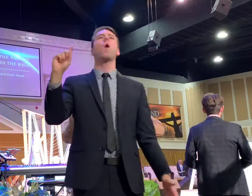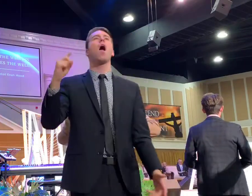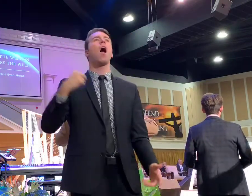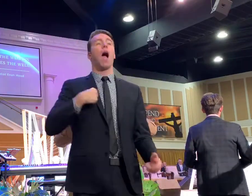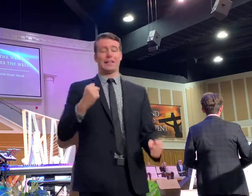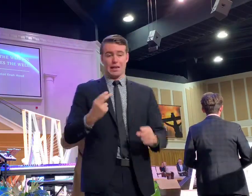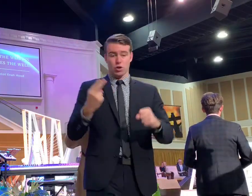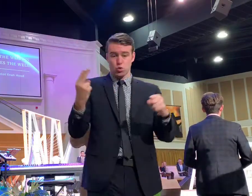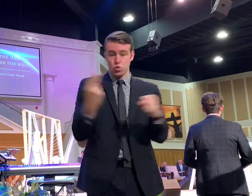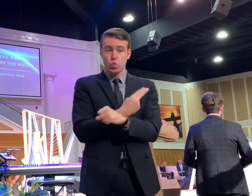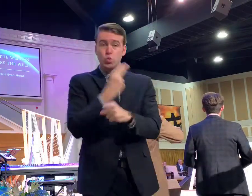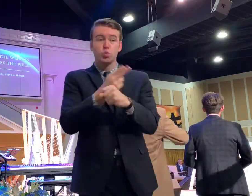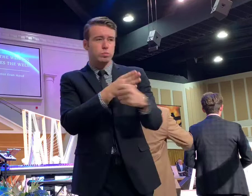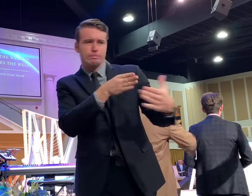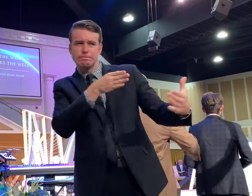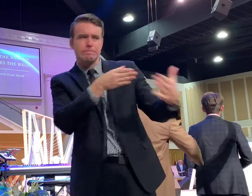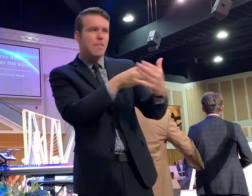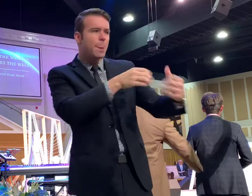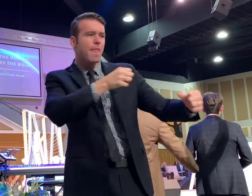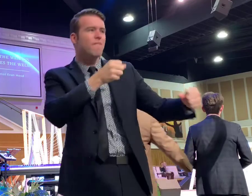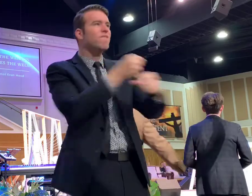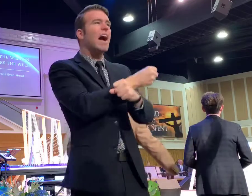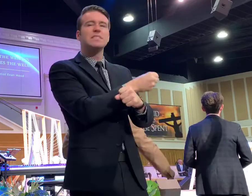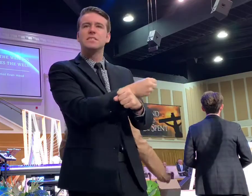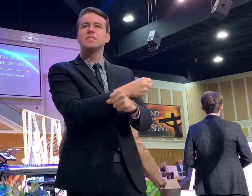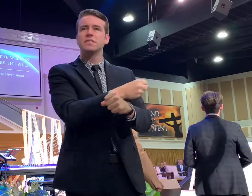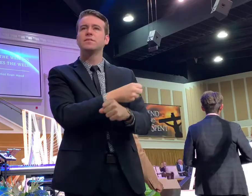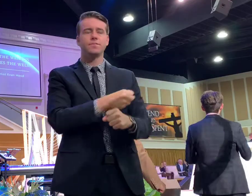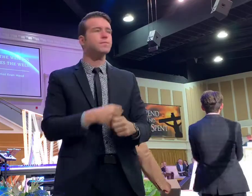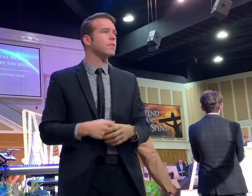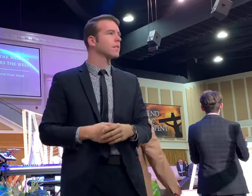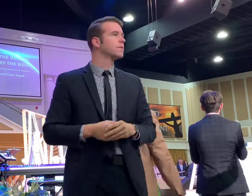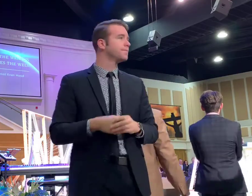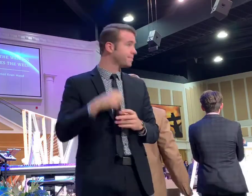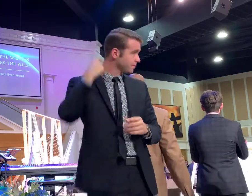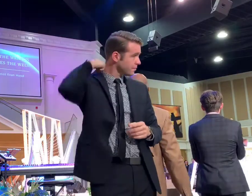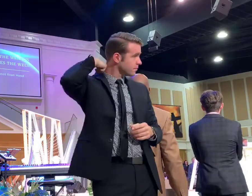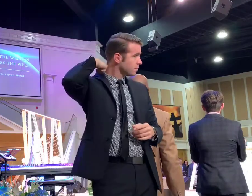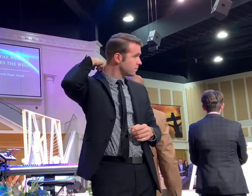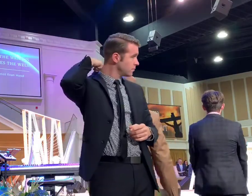I can use to fight back?